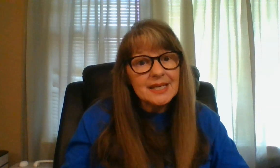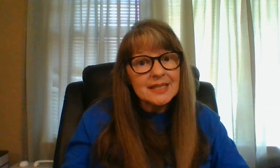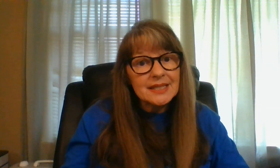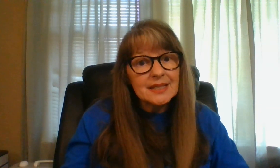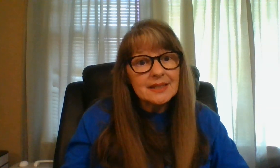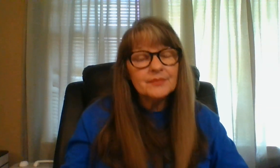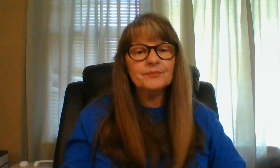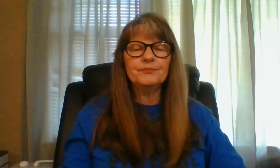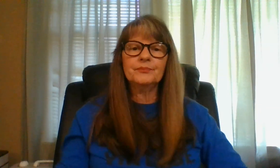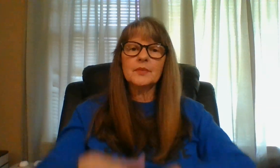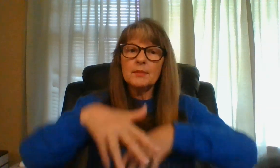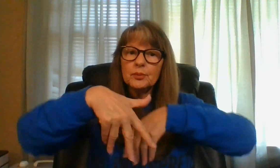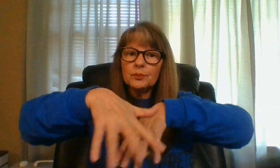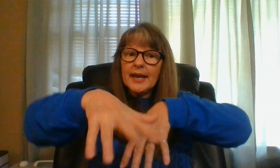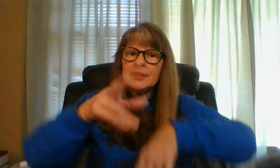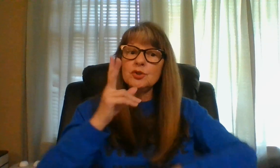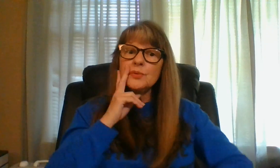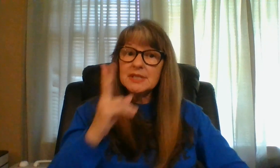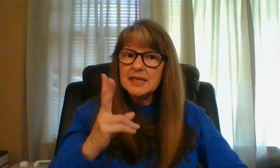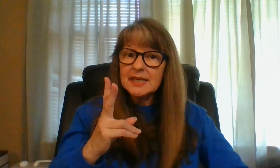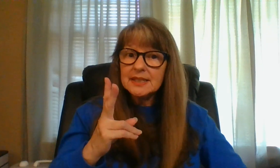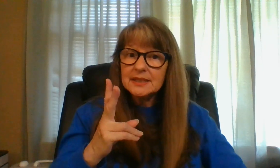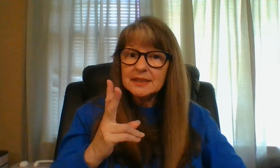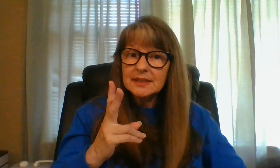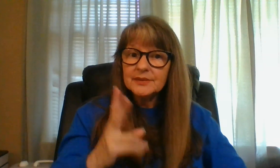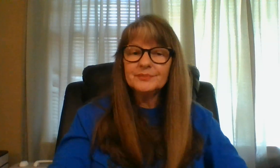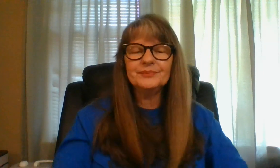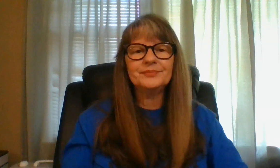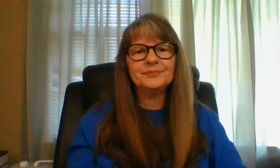it? Parade. Did you see it?